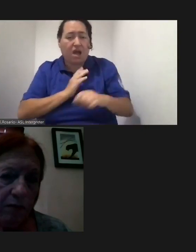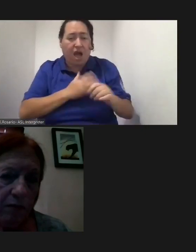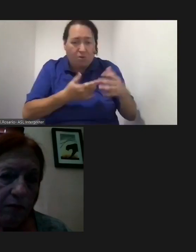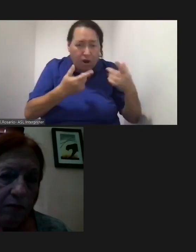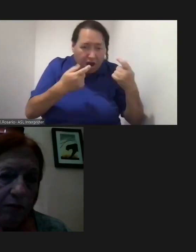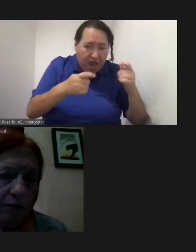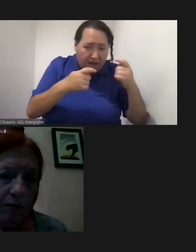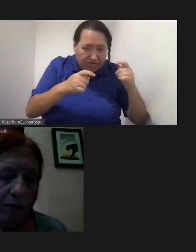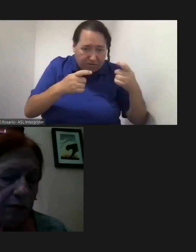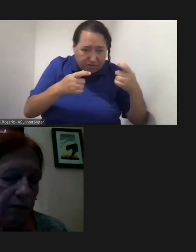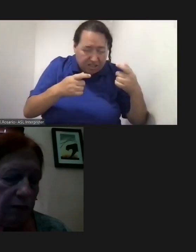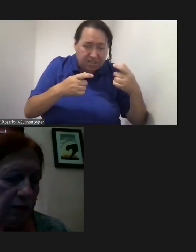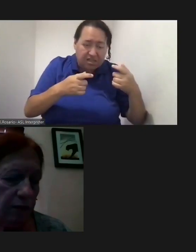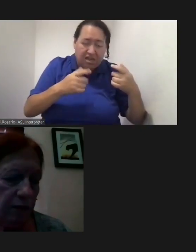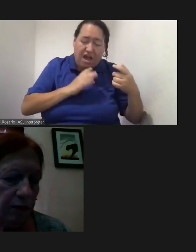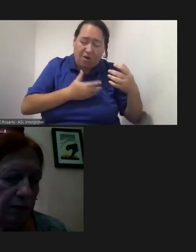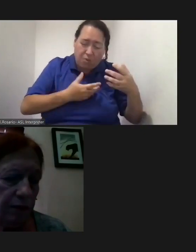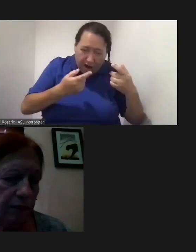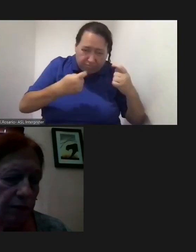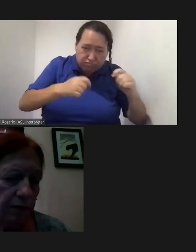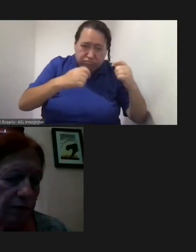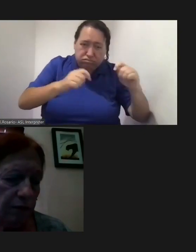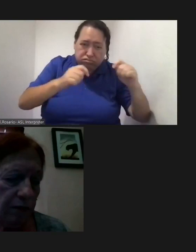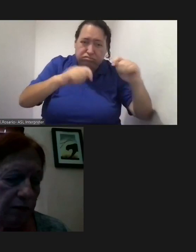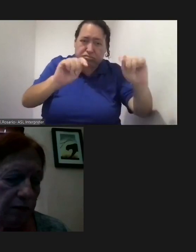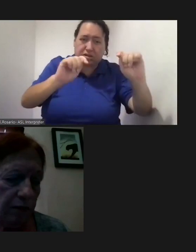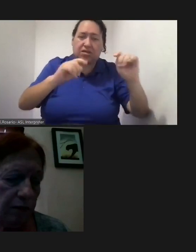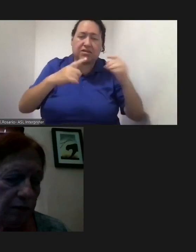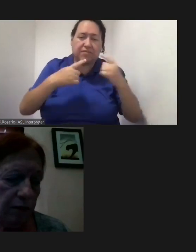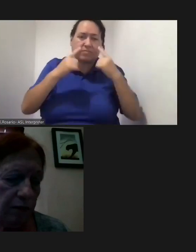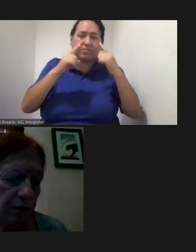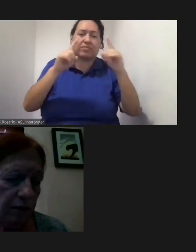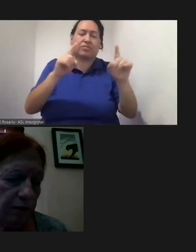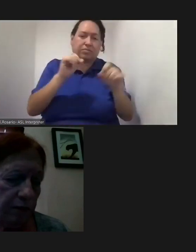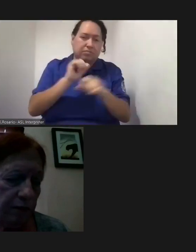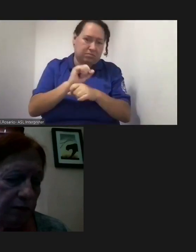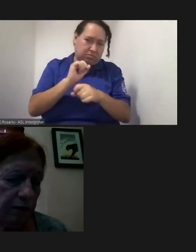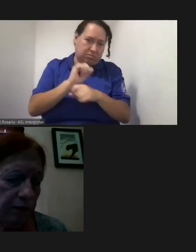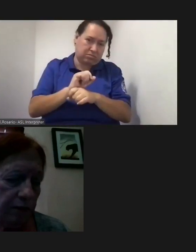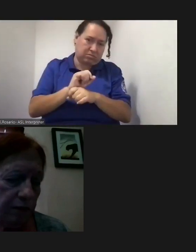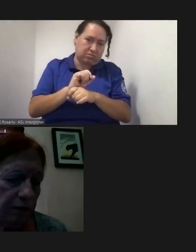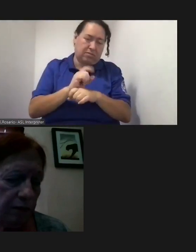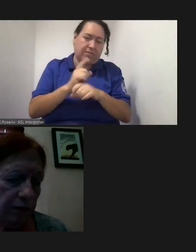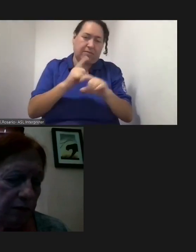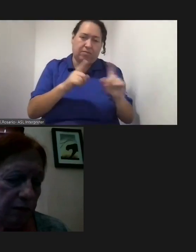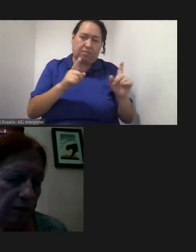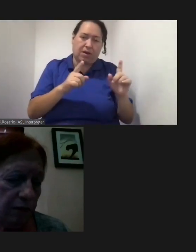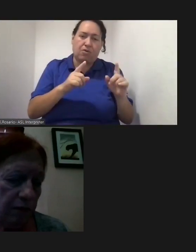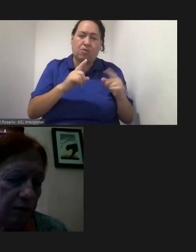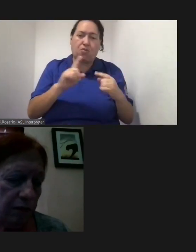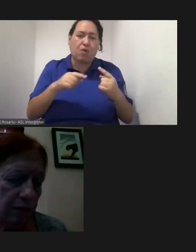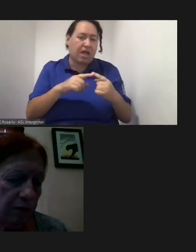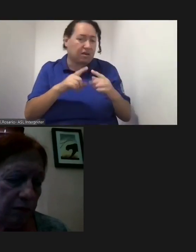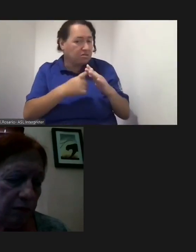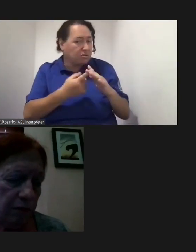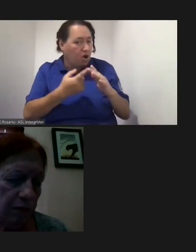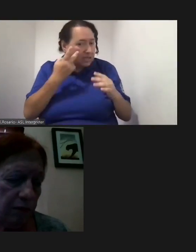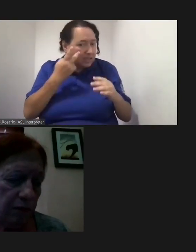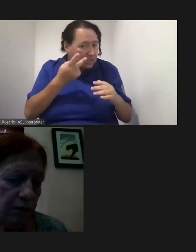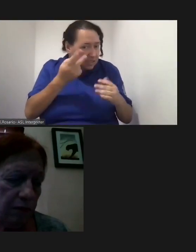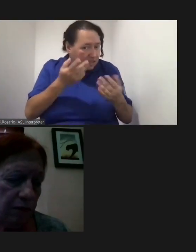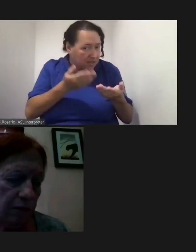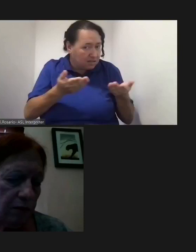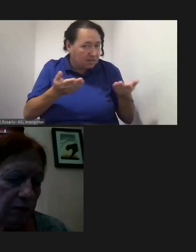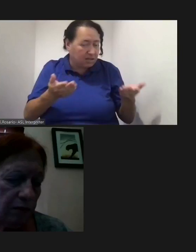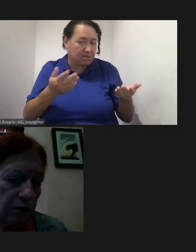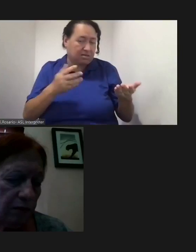this virus continue to work. But when I start seeing things that